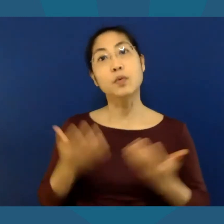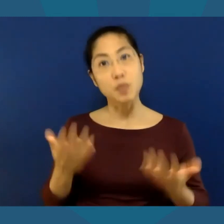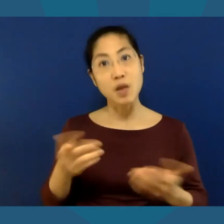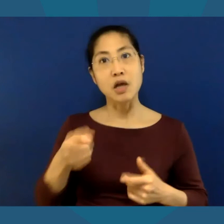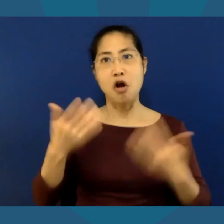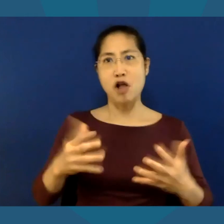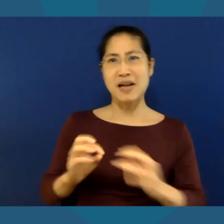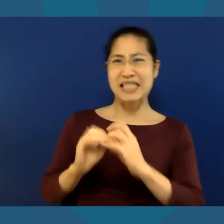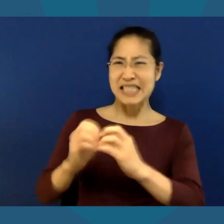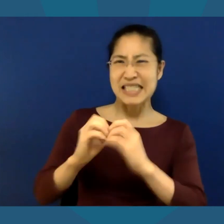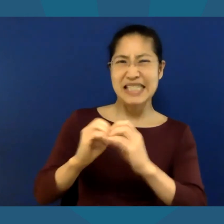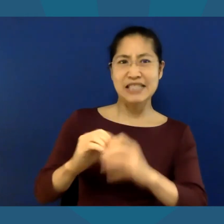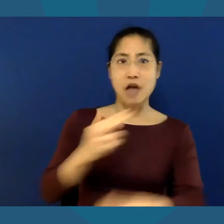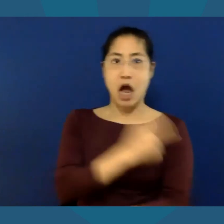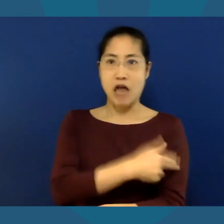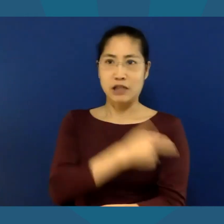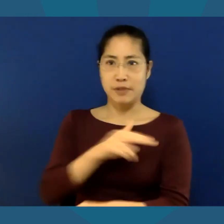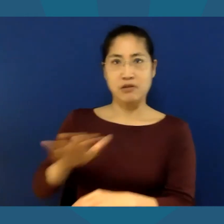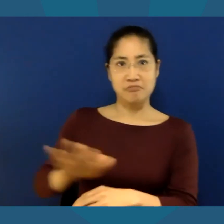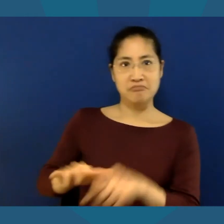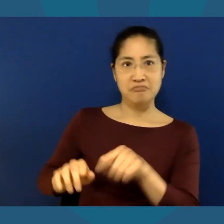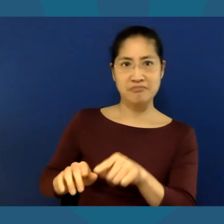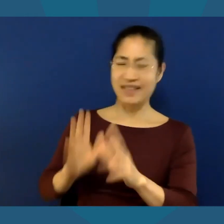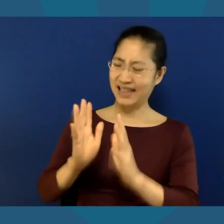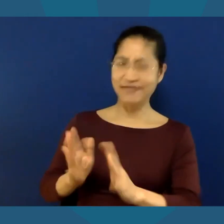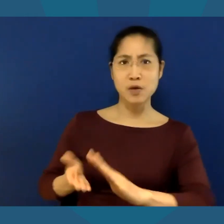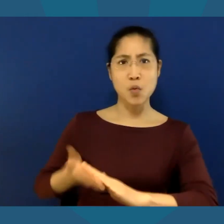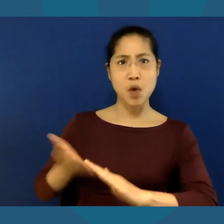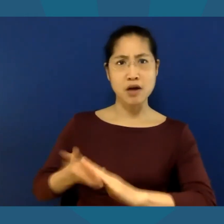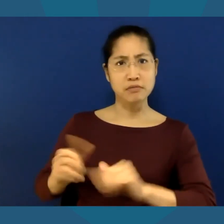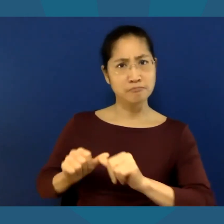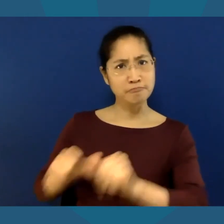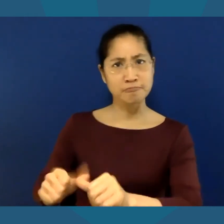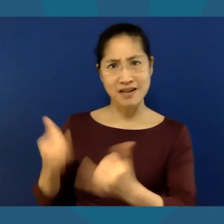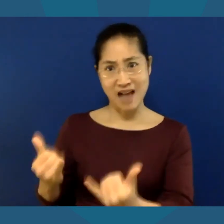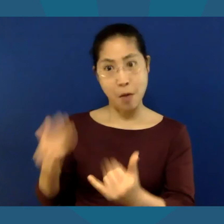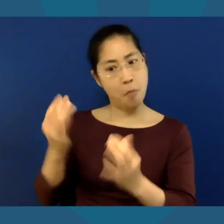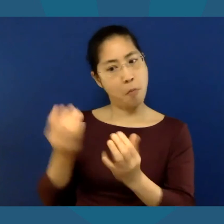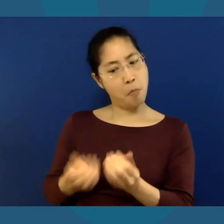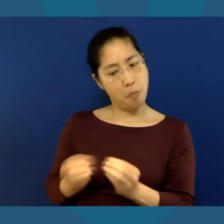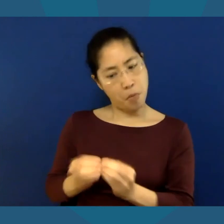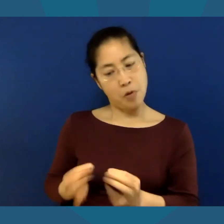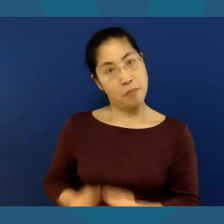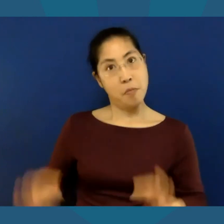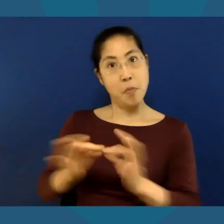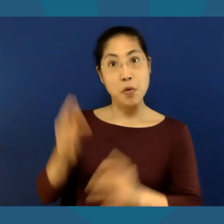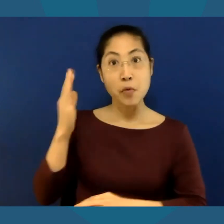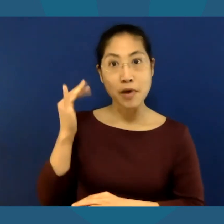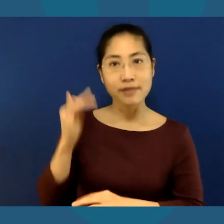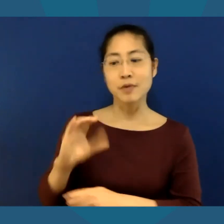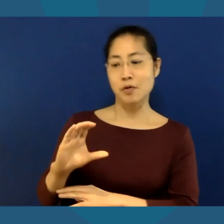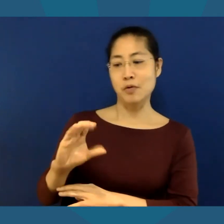available. So he has fought to keep rural hospitals open, which is even more important in